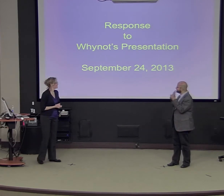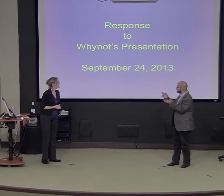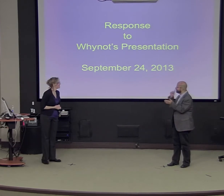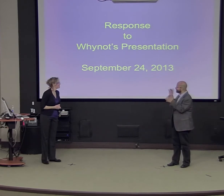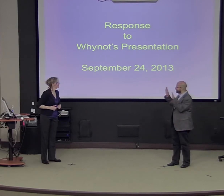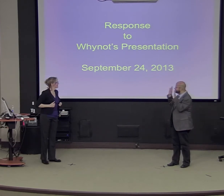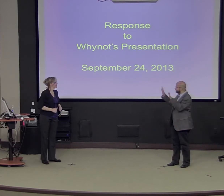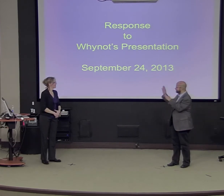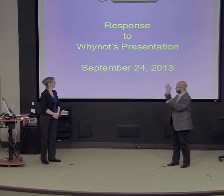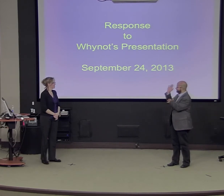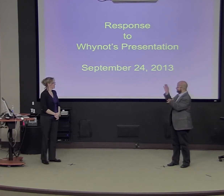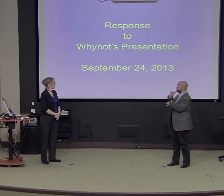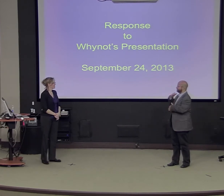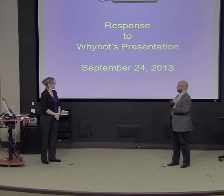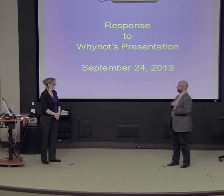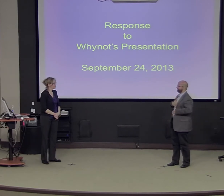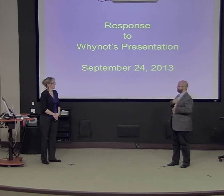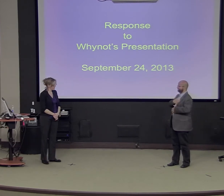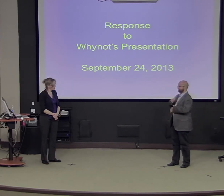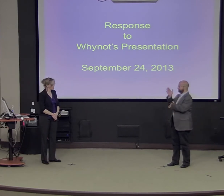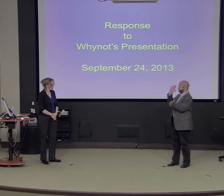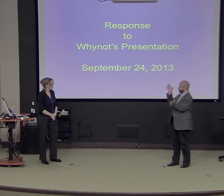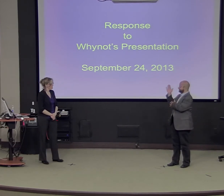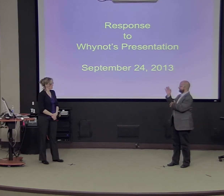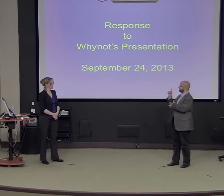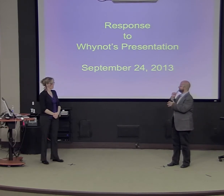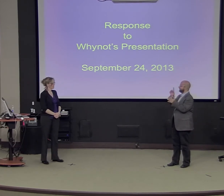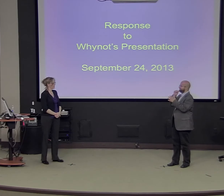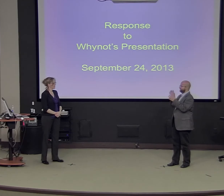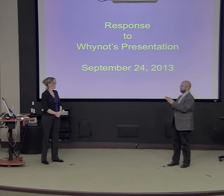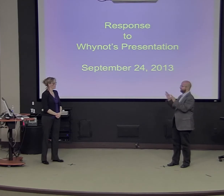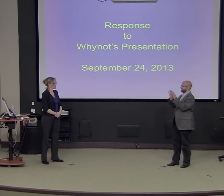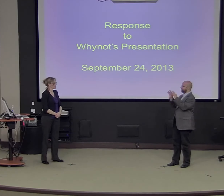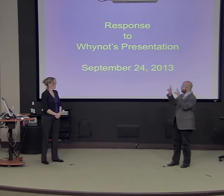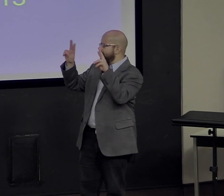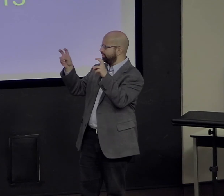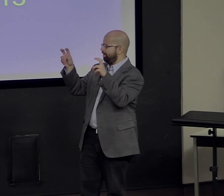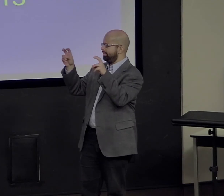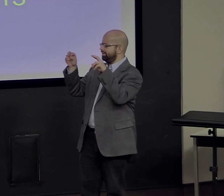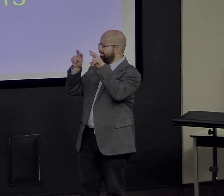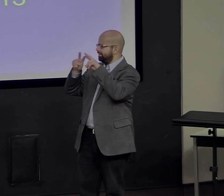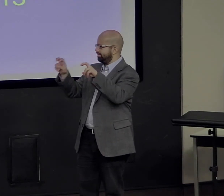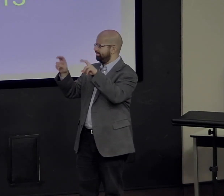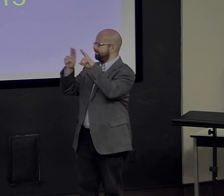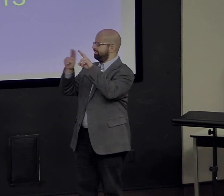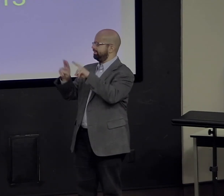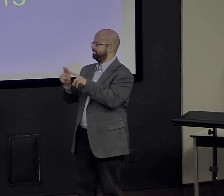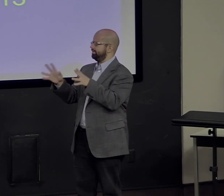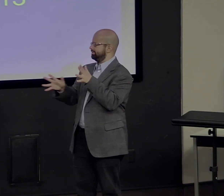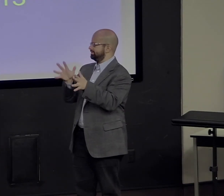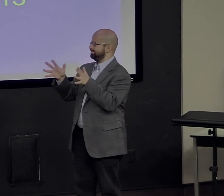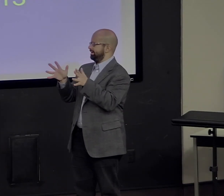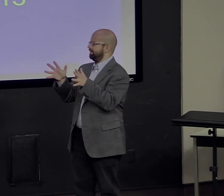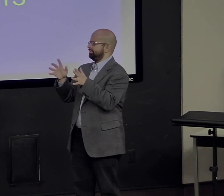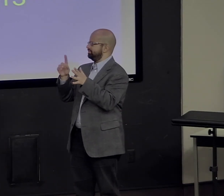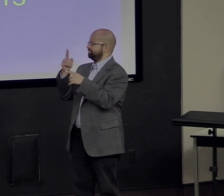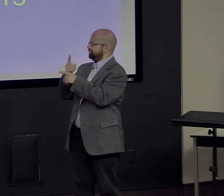All right. Well, thank you, Lori, for a wonderful presentation. I know I enjoyed it very much, and I think this is a very important